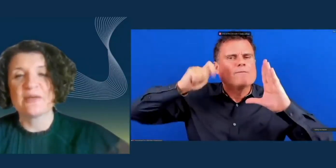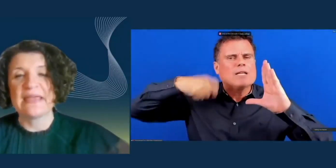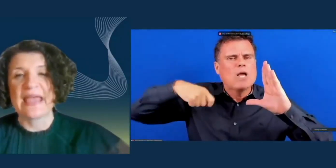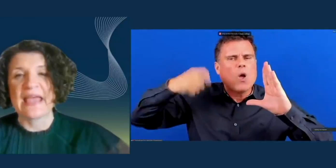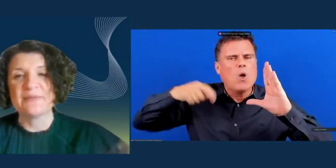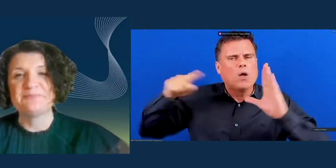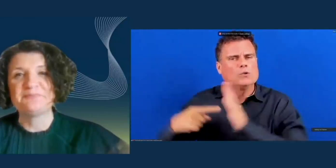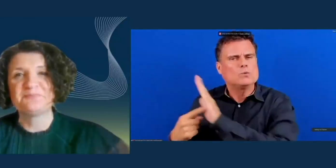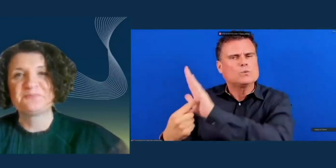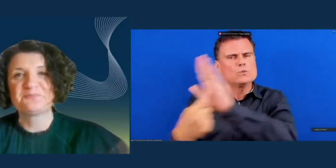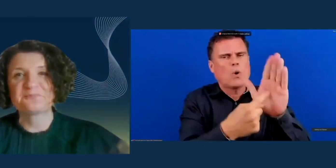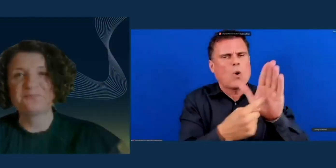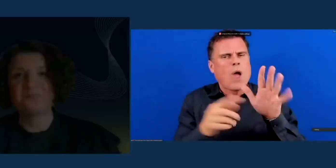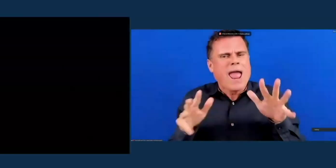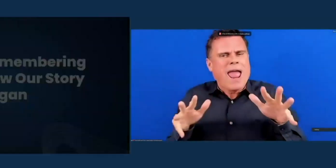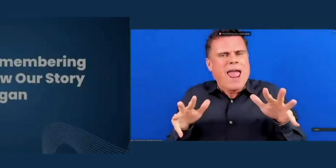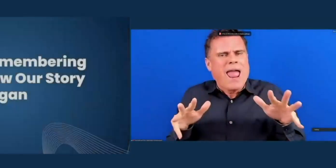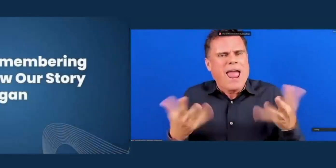story began.